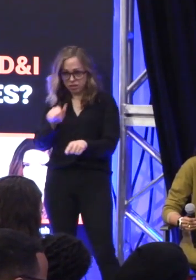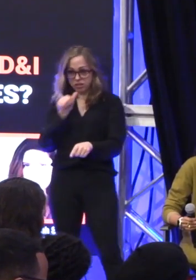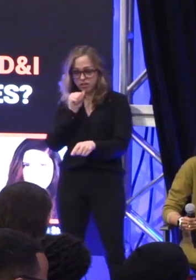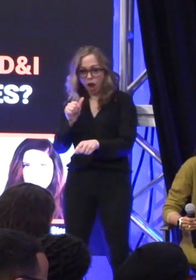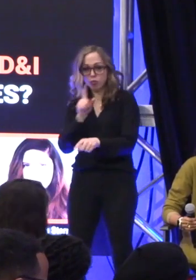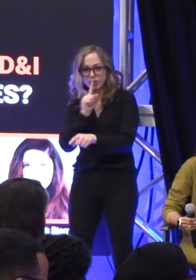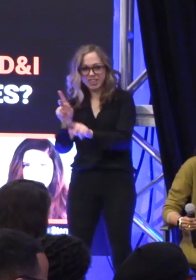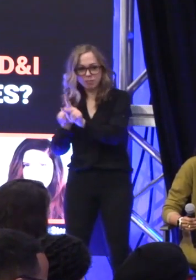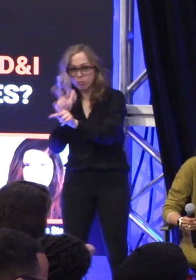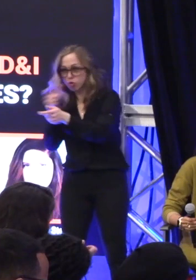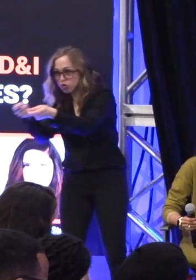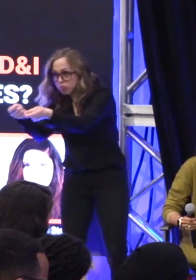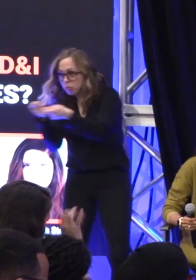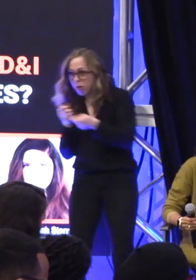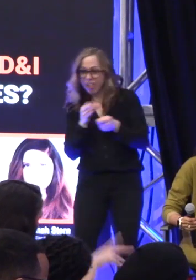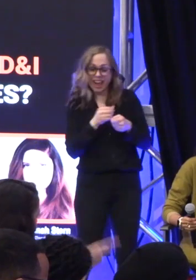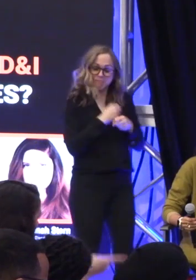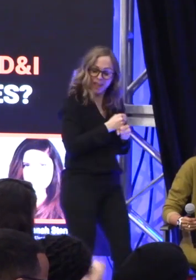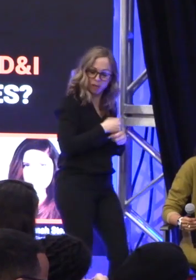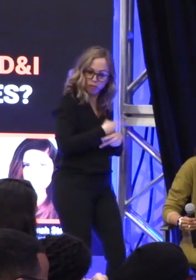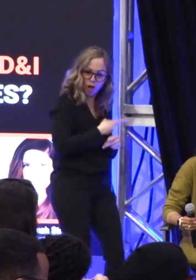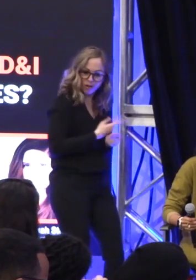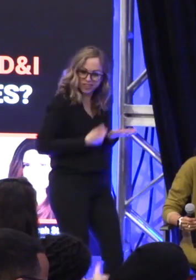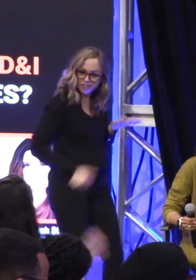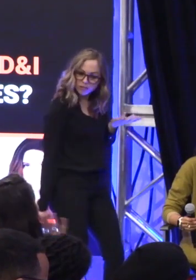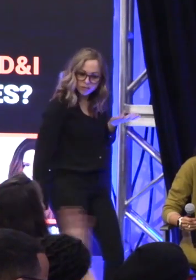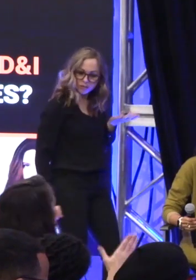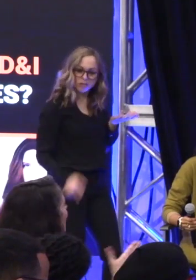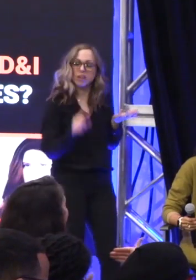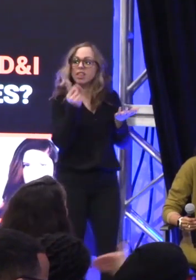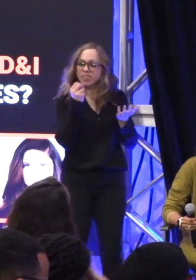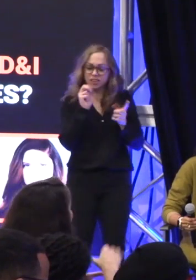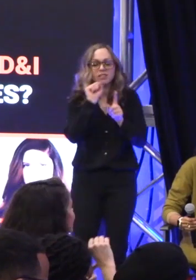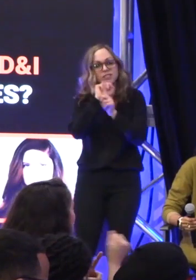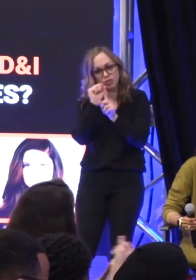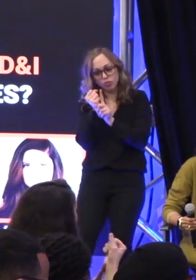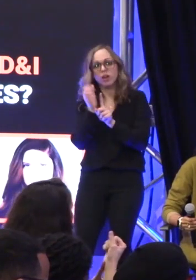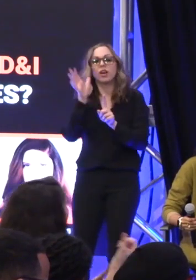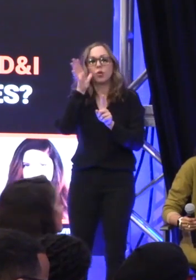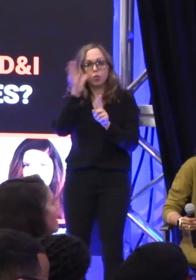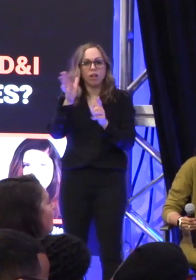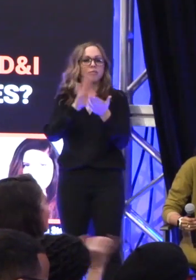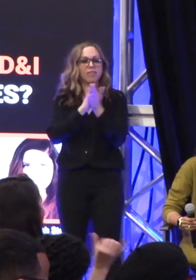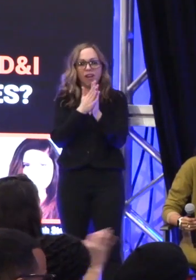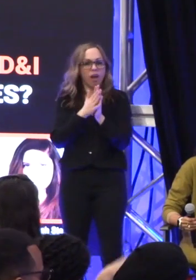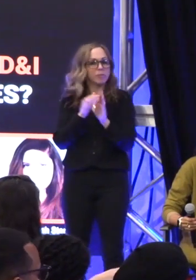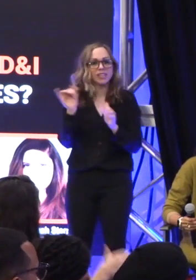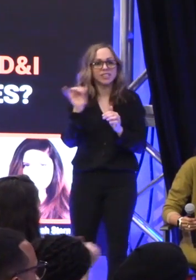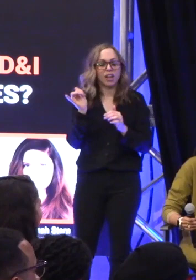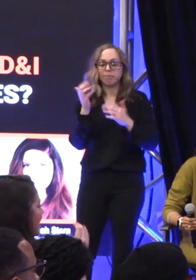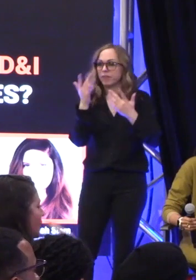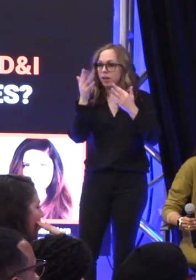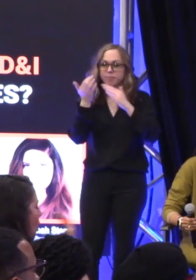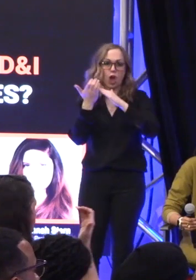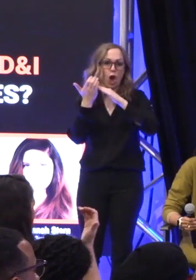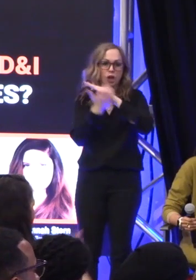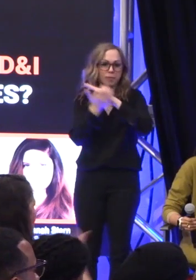people making the products, you're going to end up with a situation like they did with the sort of the automatic